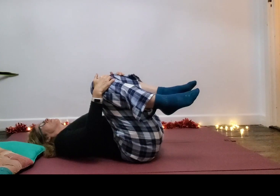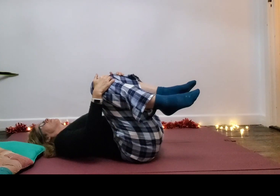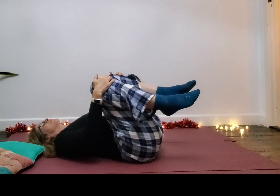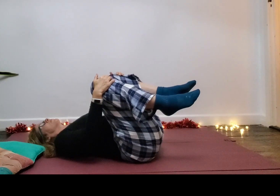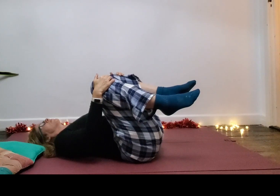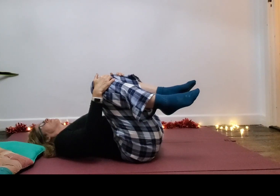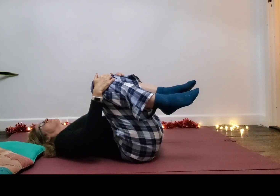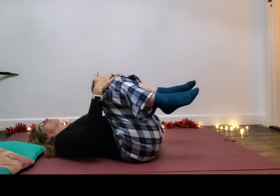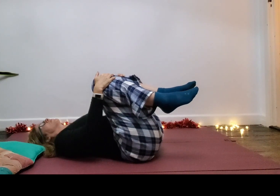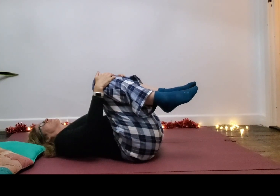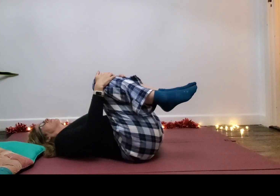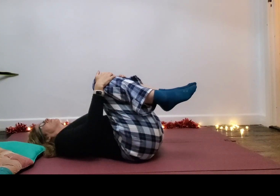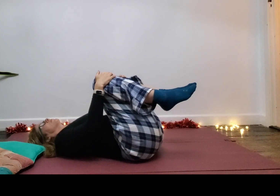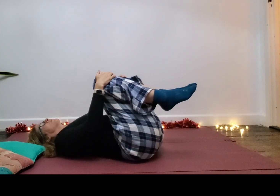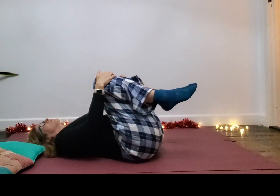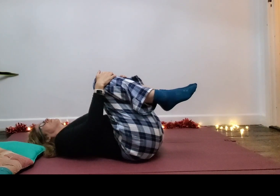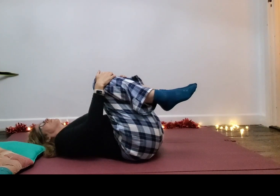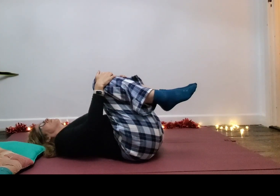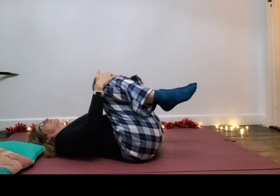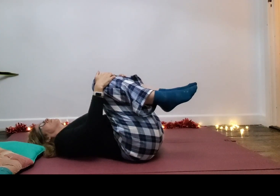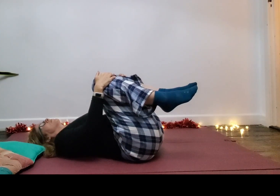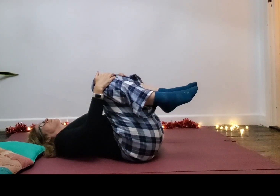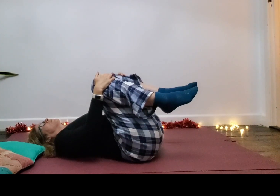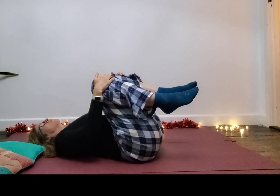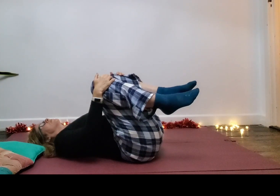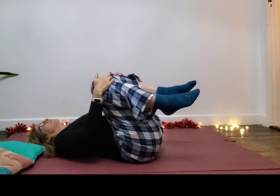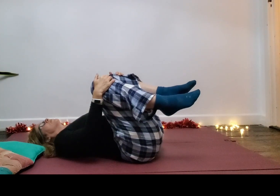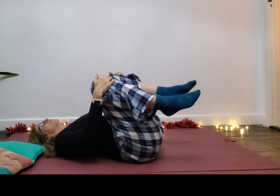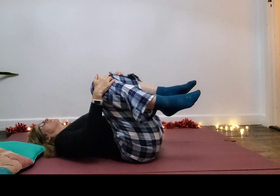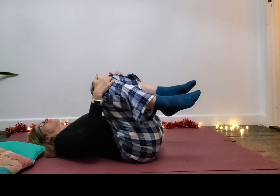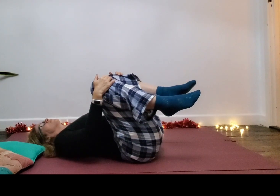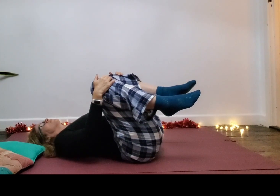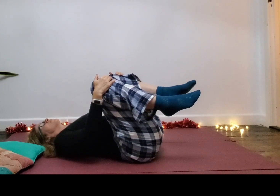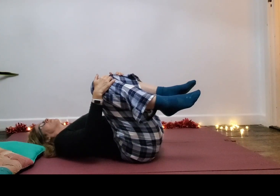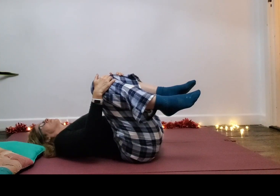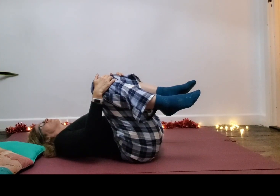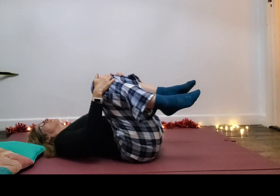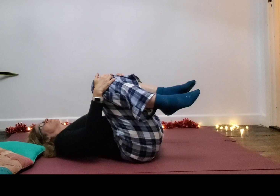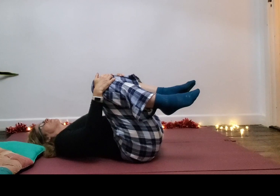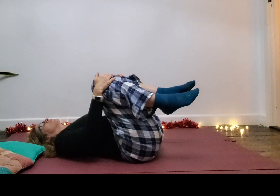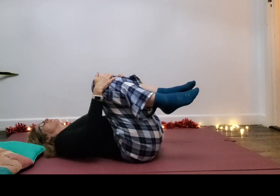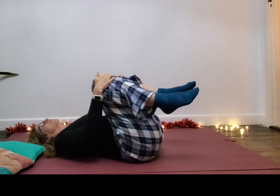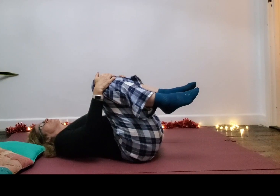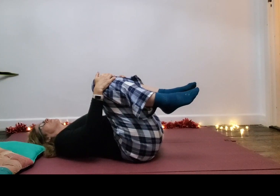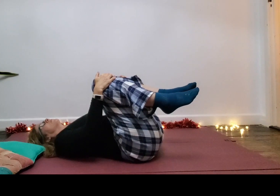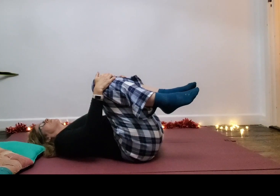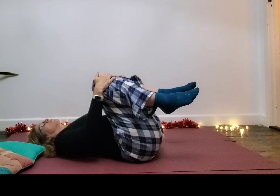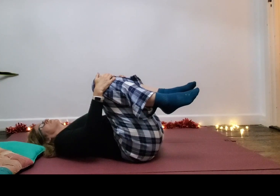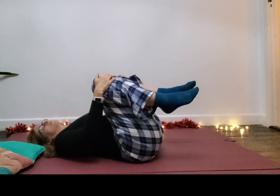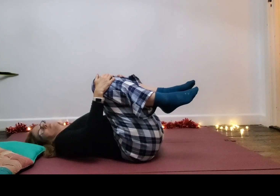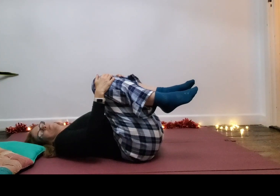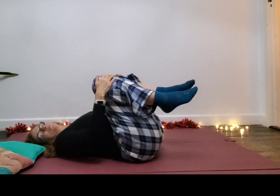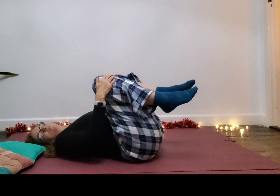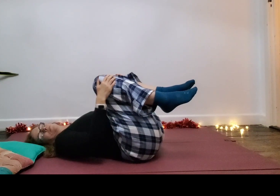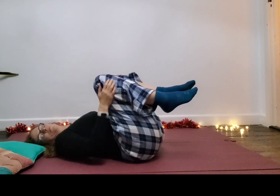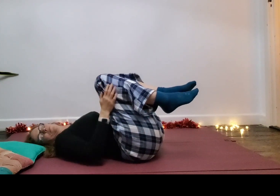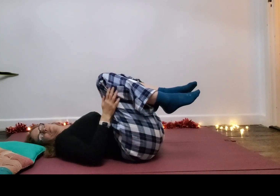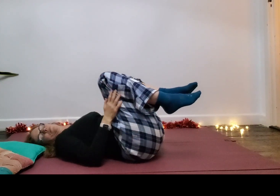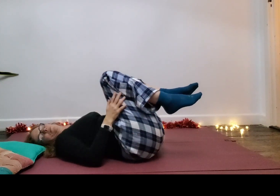And now you're going to bring your knees down to the side, and if you need, pop a cushion underneath.